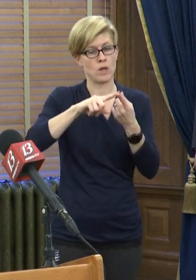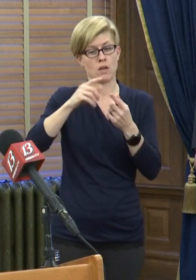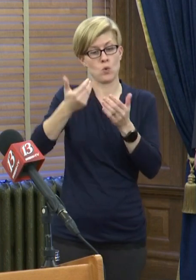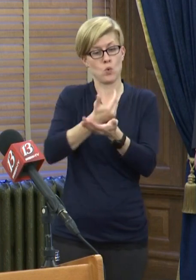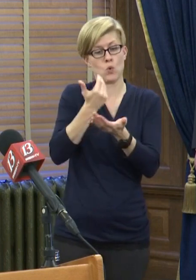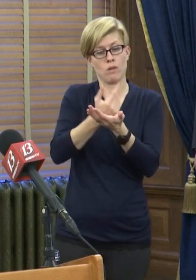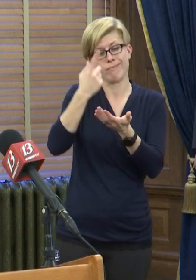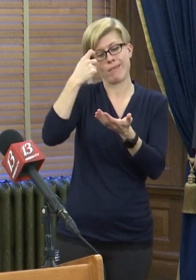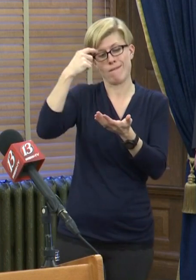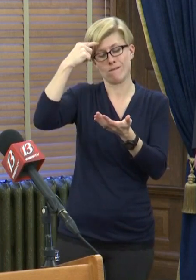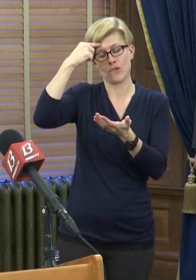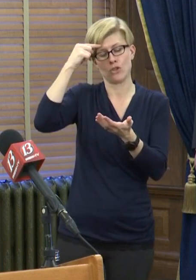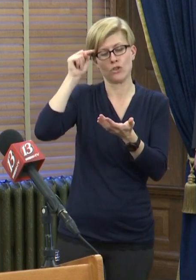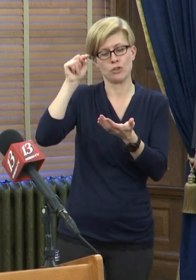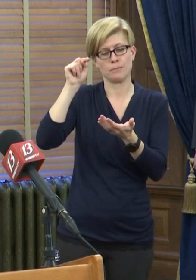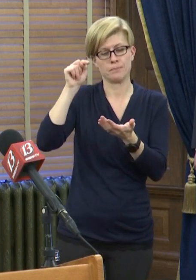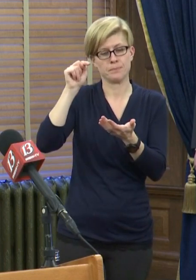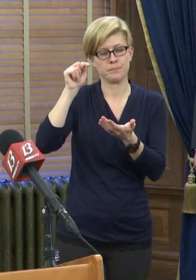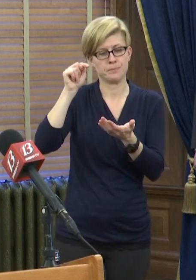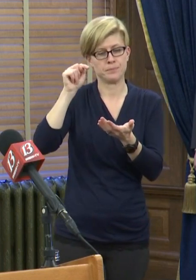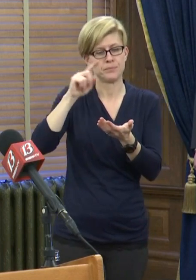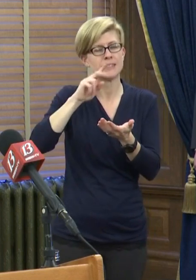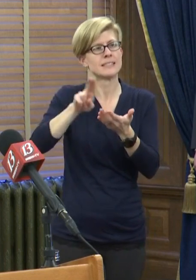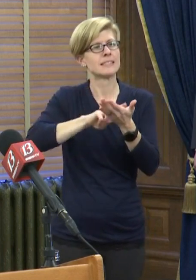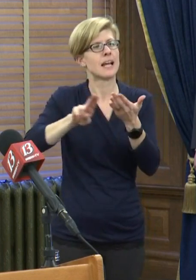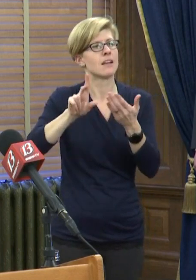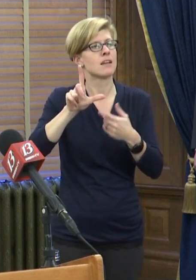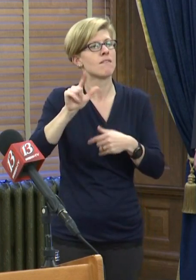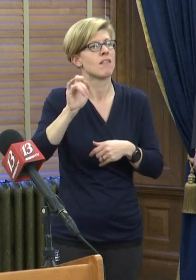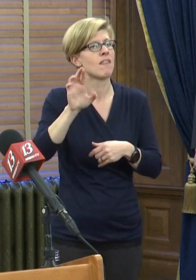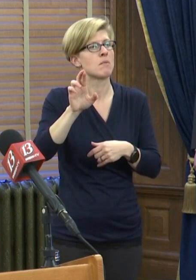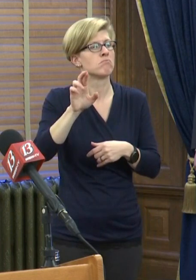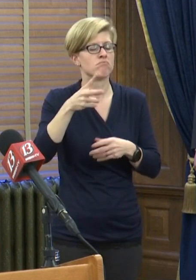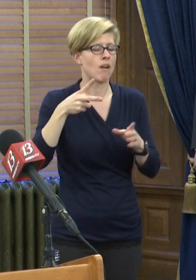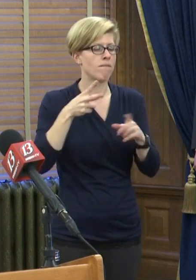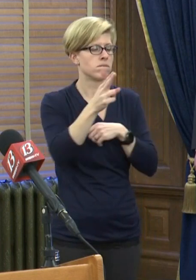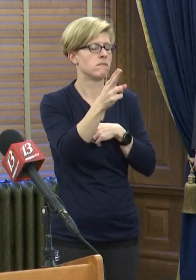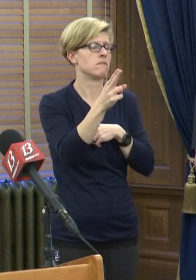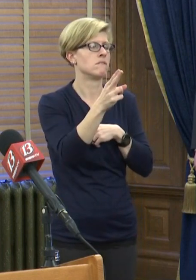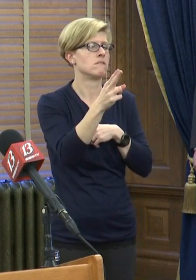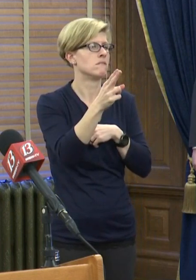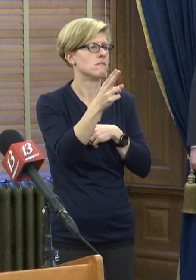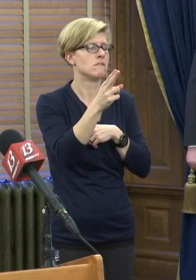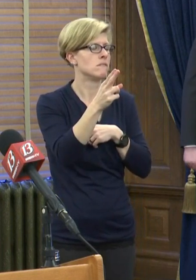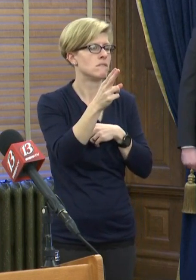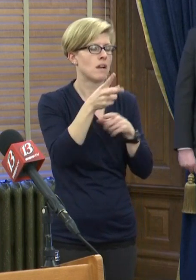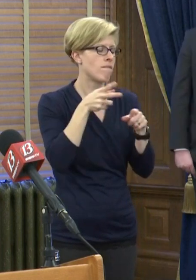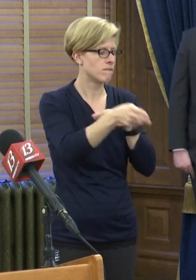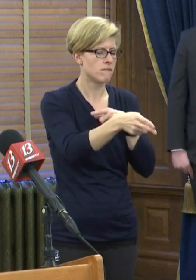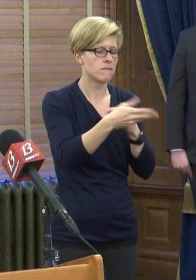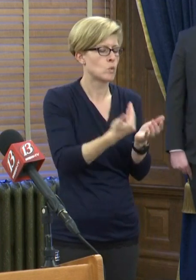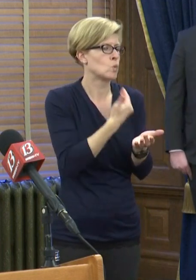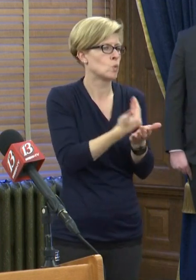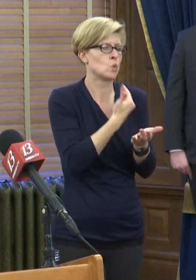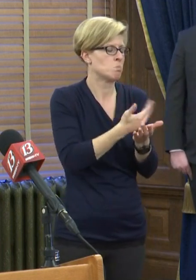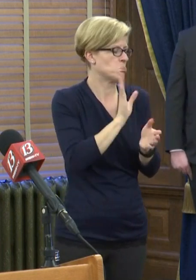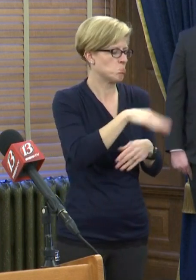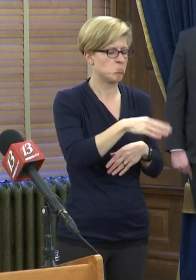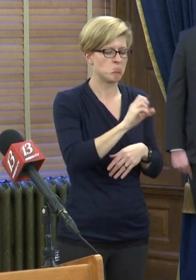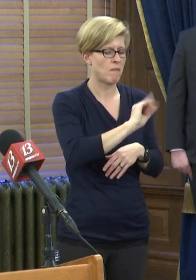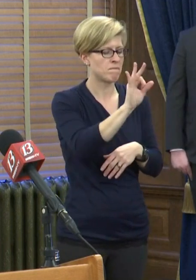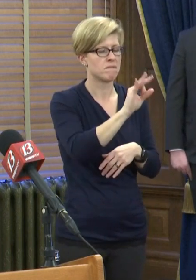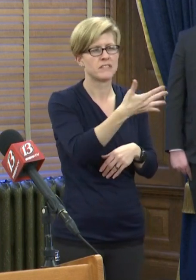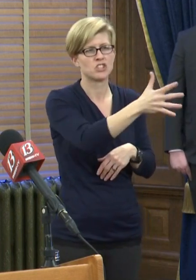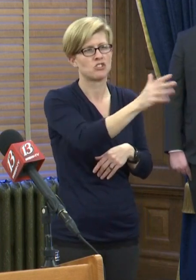office, the Secretary of Labor just ceased the modernization, just one day,